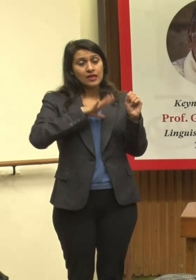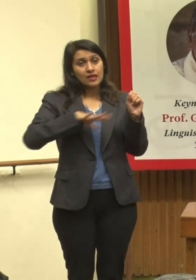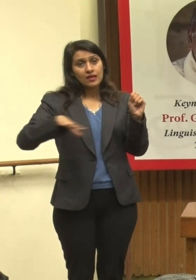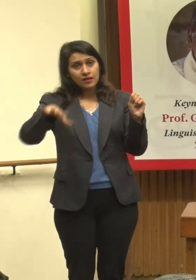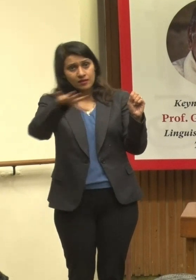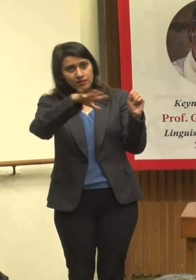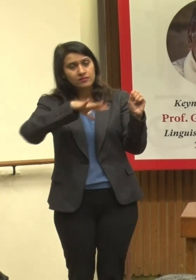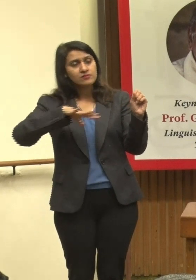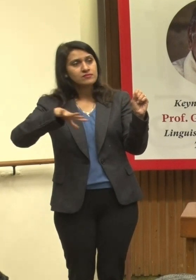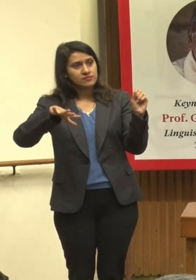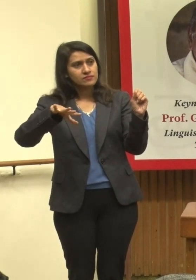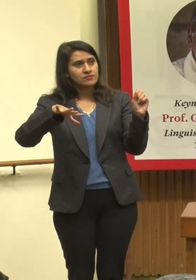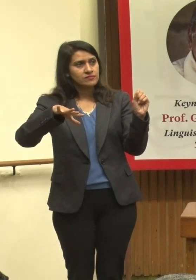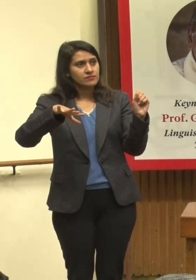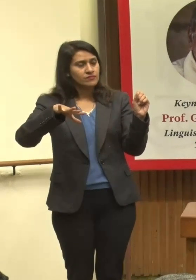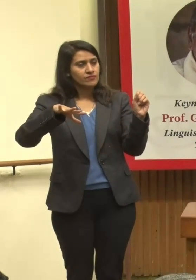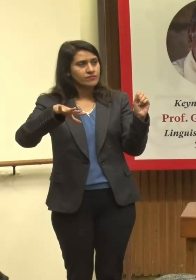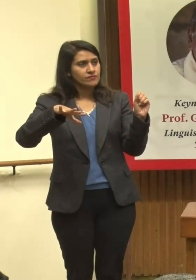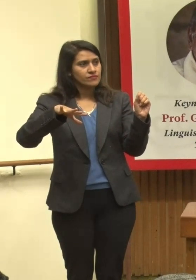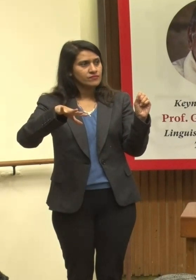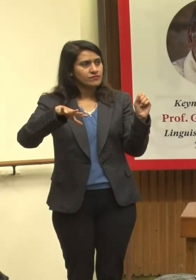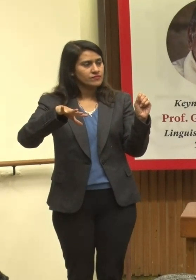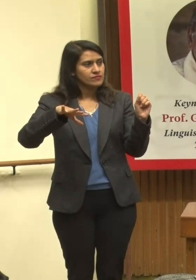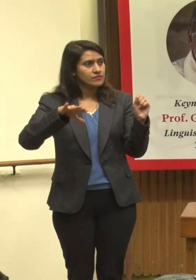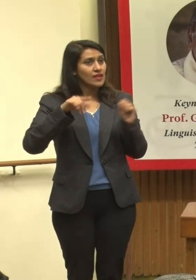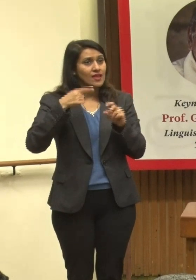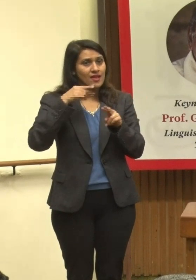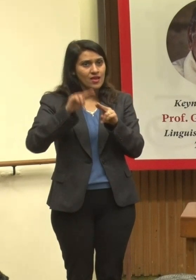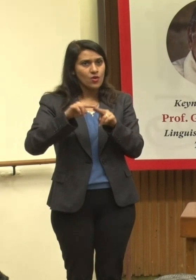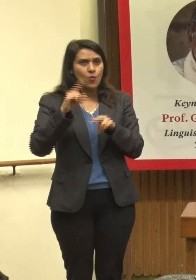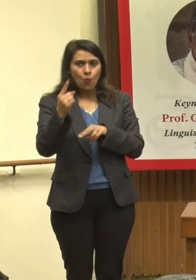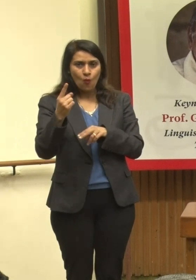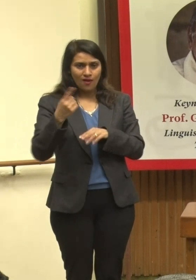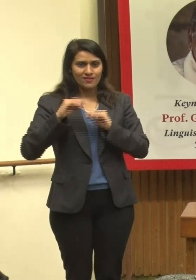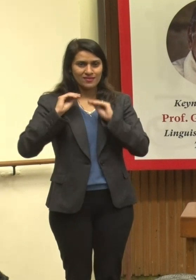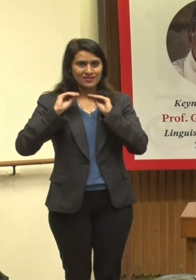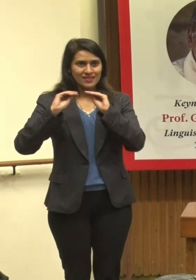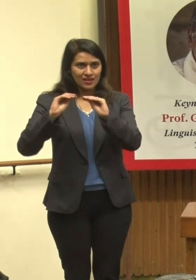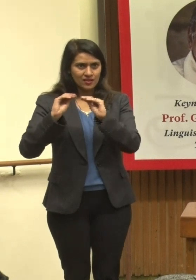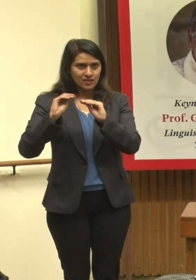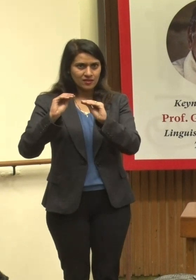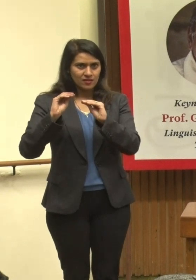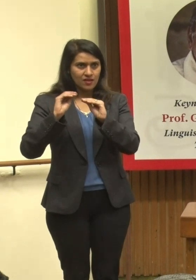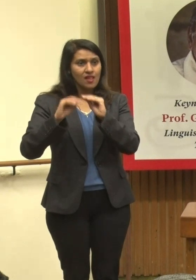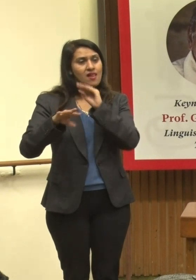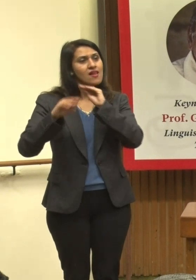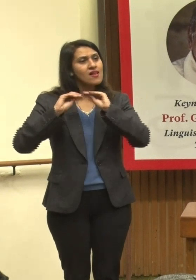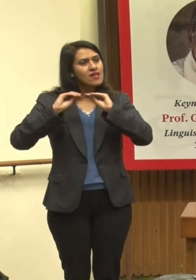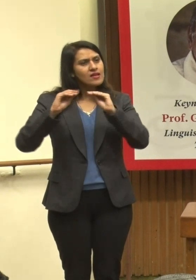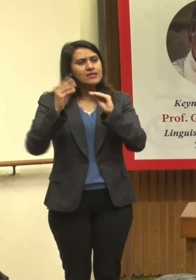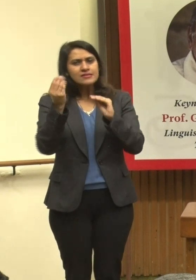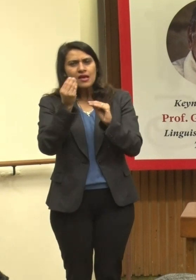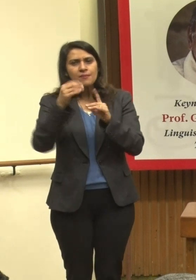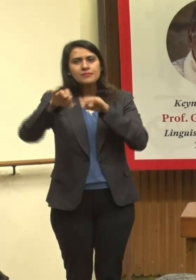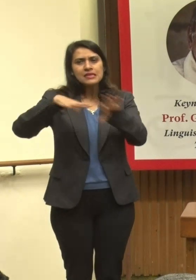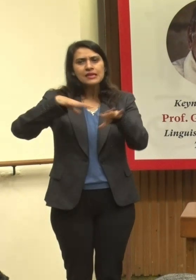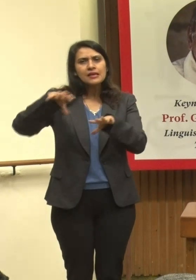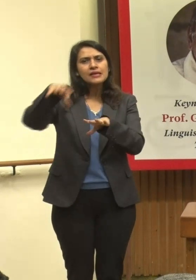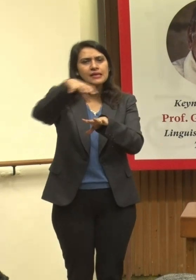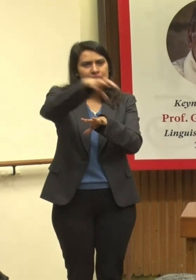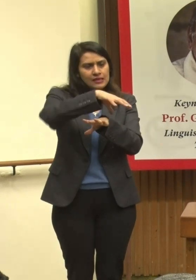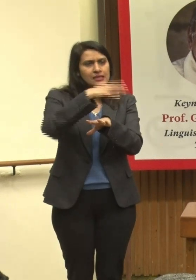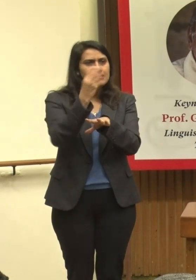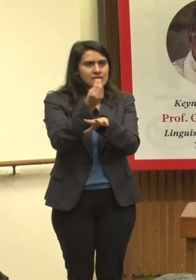have. Therefore, if one were to treat, if this republic learns to treat some cities